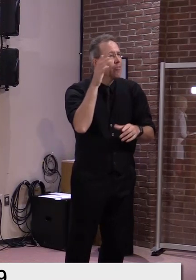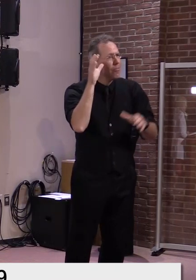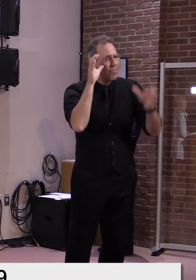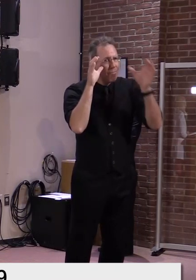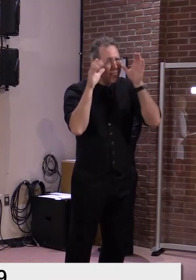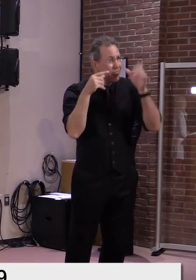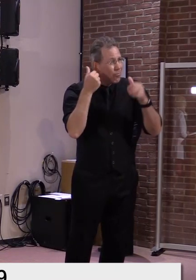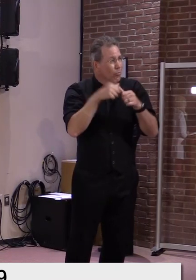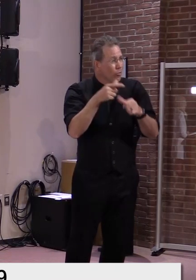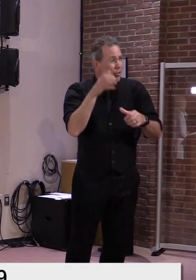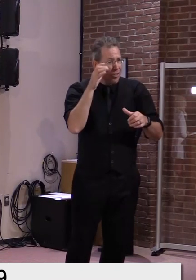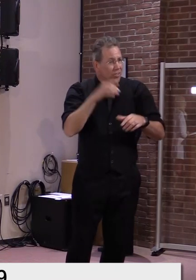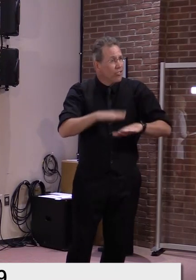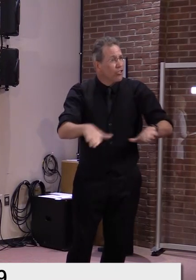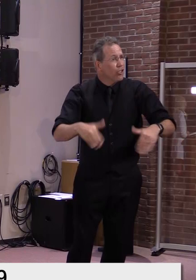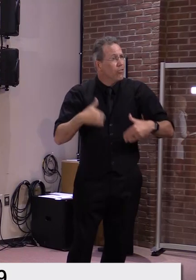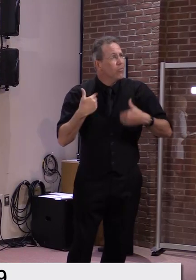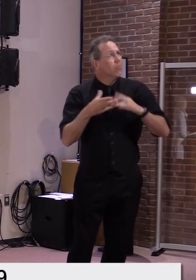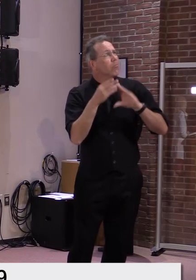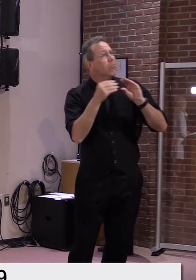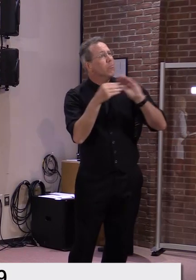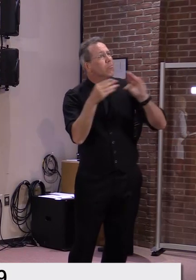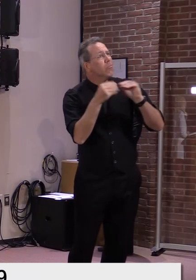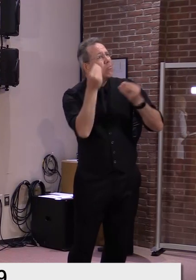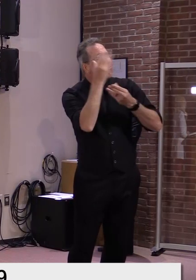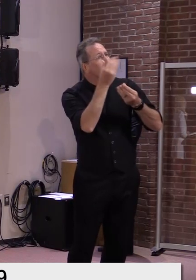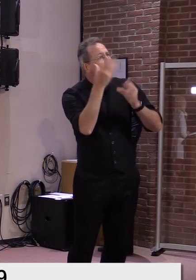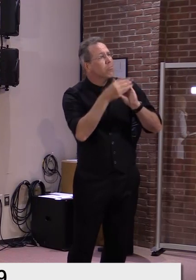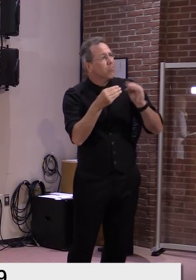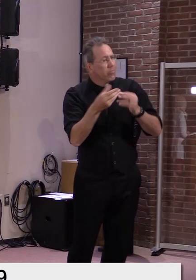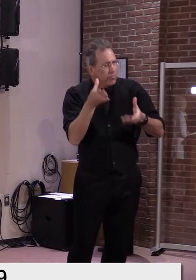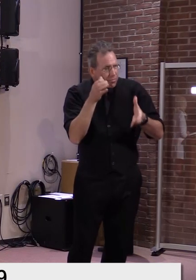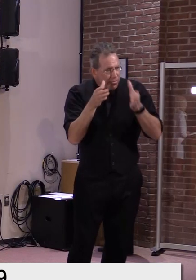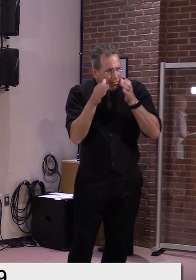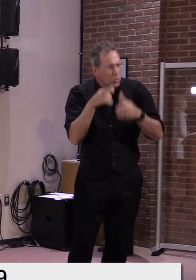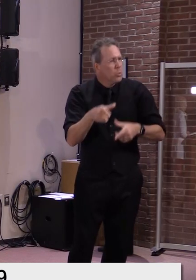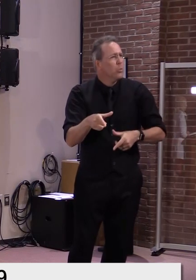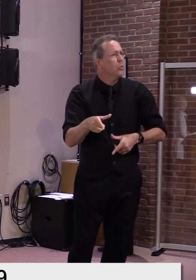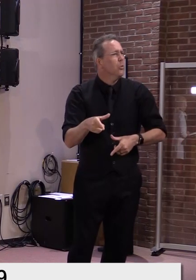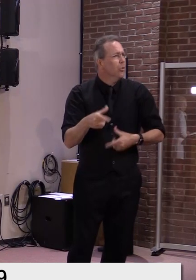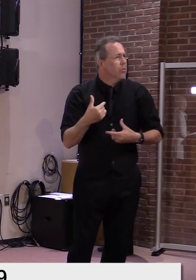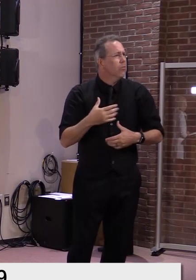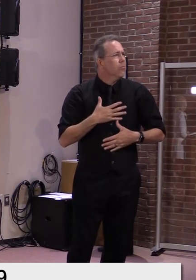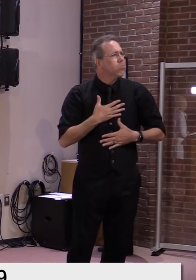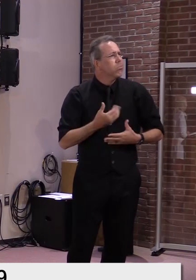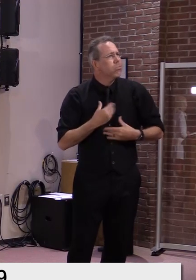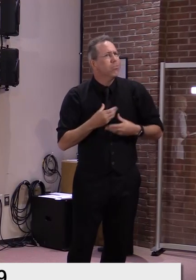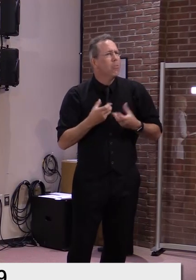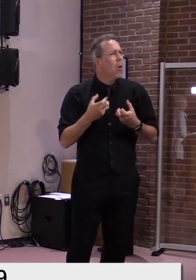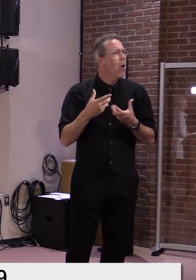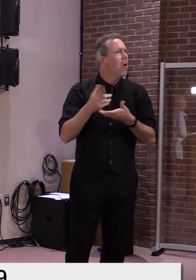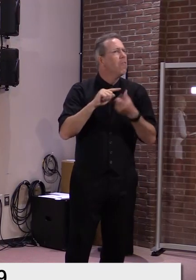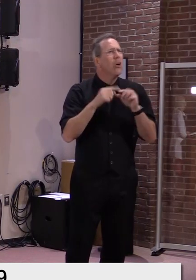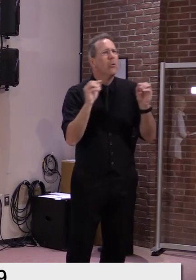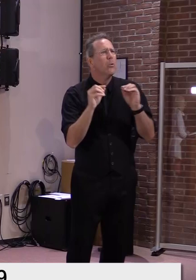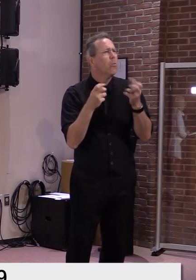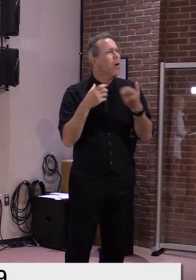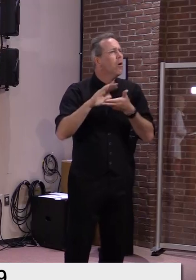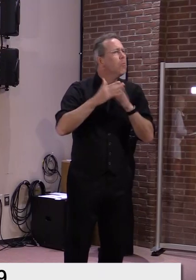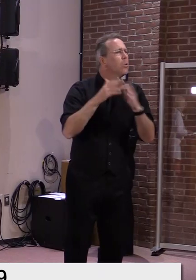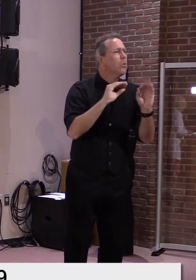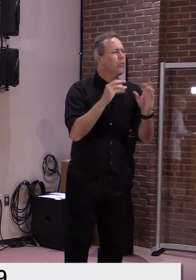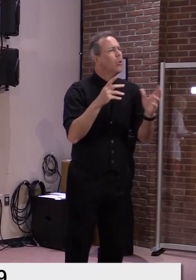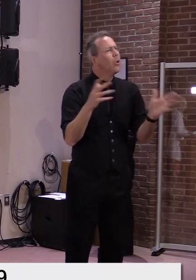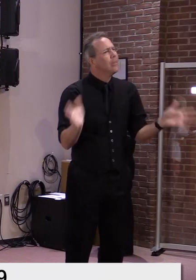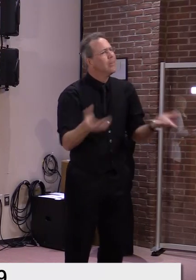They want to reconnect with their peers. They want to reconnect with their communities as part of their own path to recovery. Thanks for the